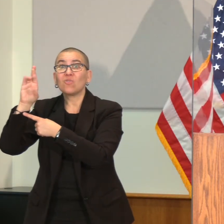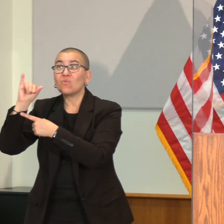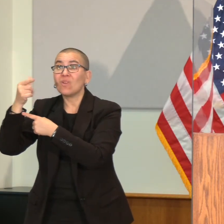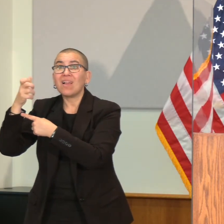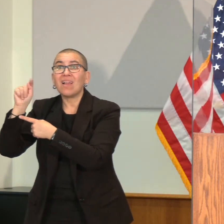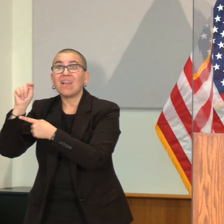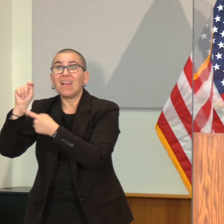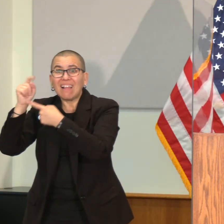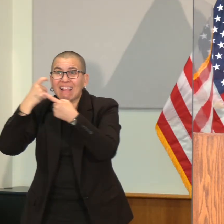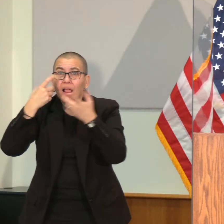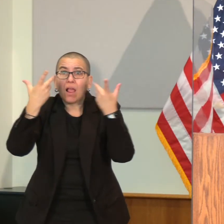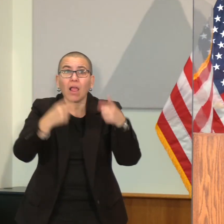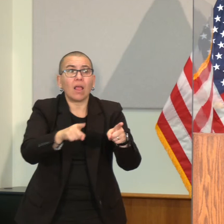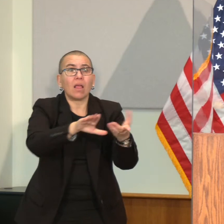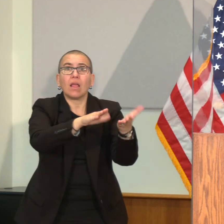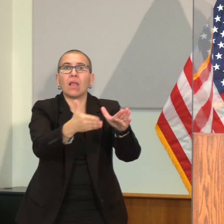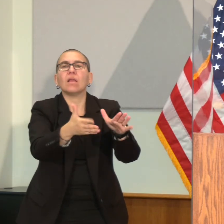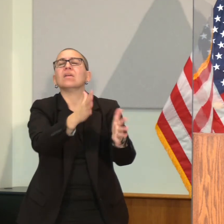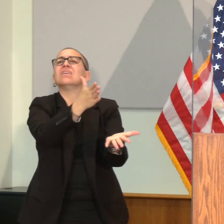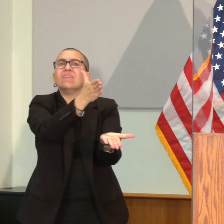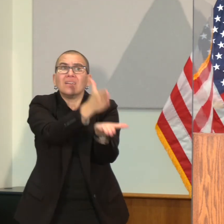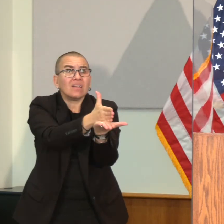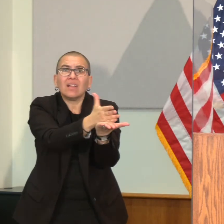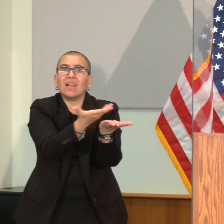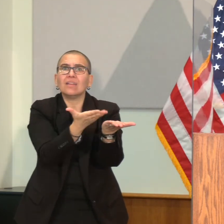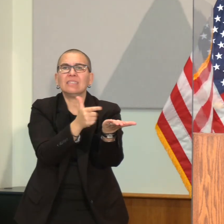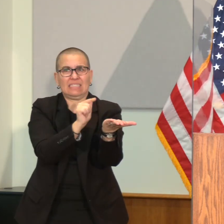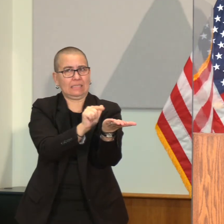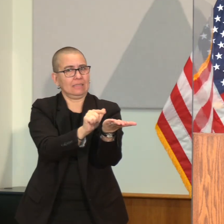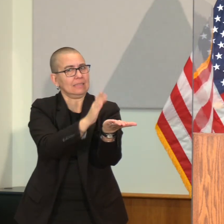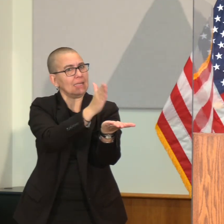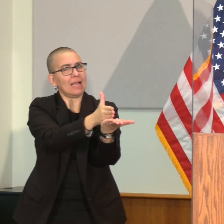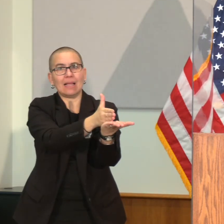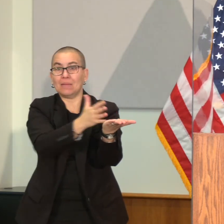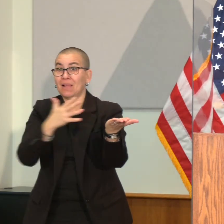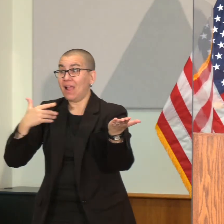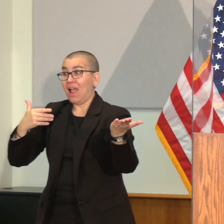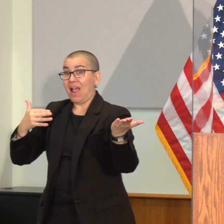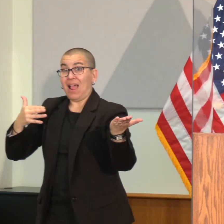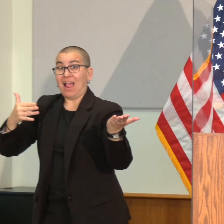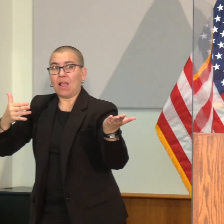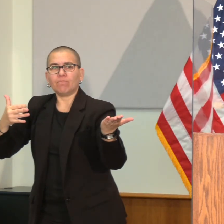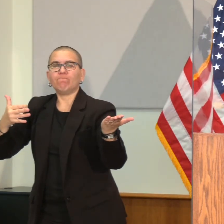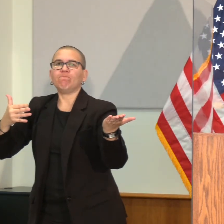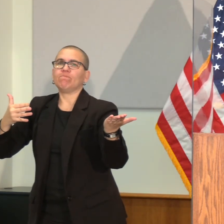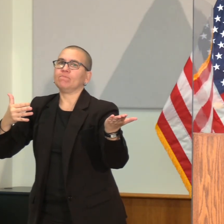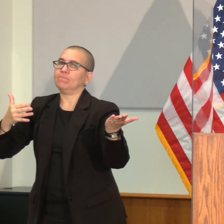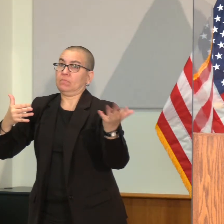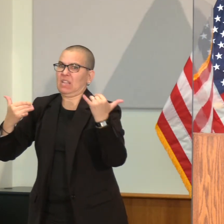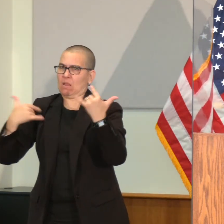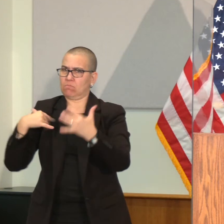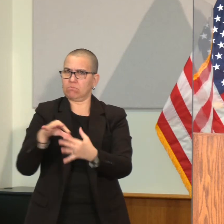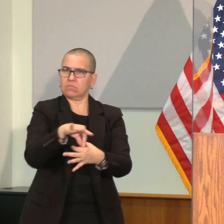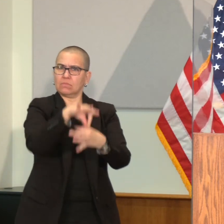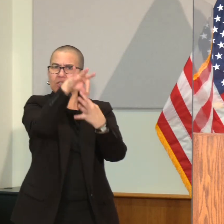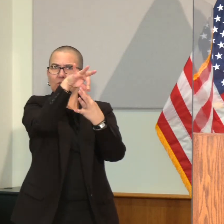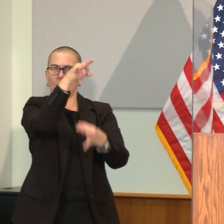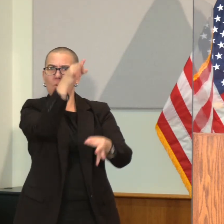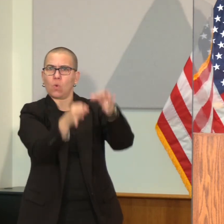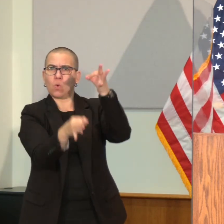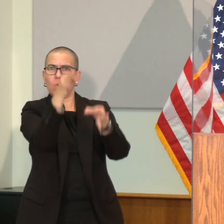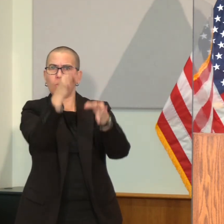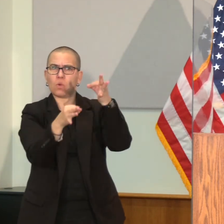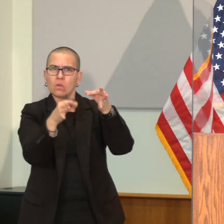The legislature and the judicial branch, the successes we've had around specialty courts are stunning. And anyone who ever believed in